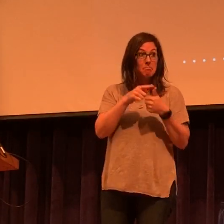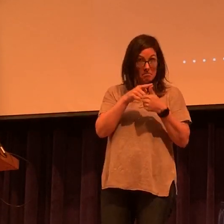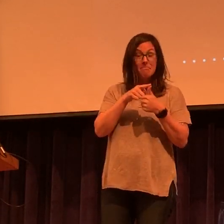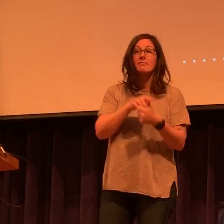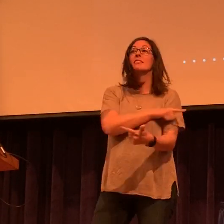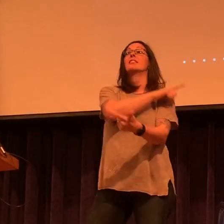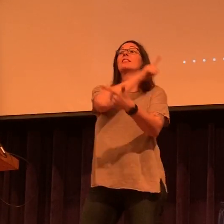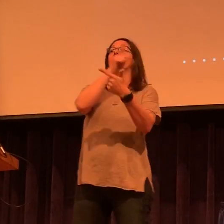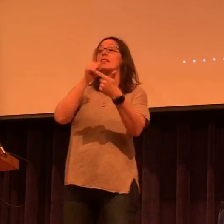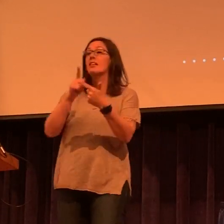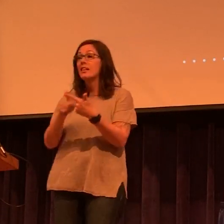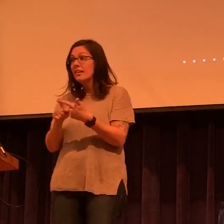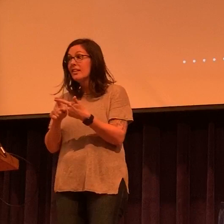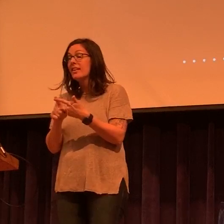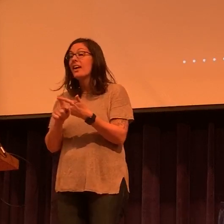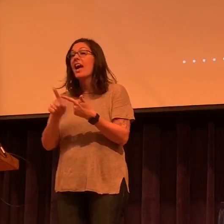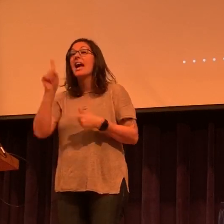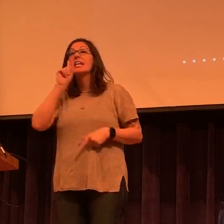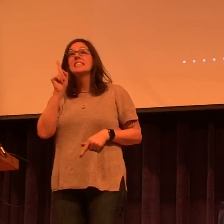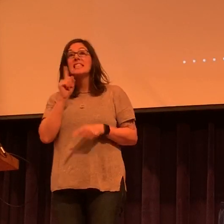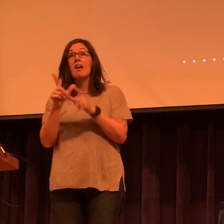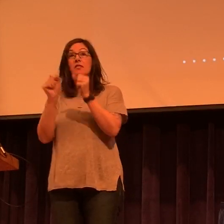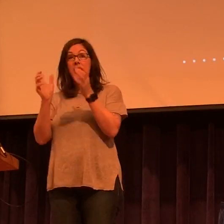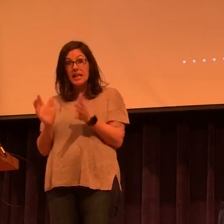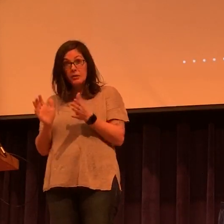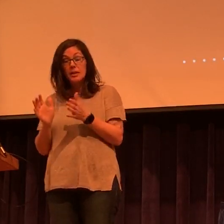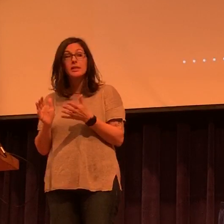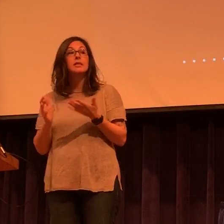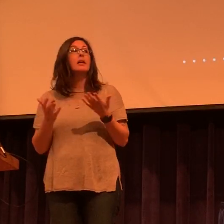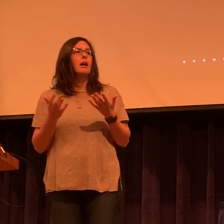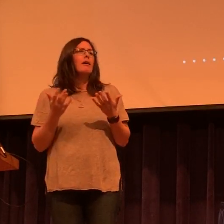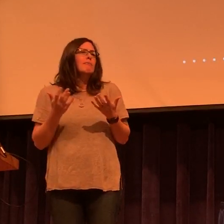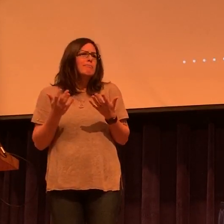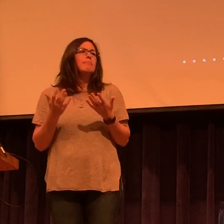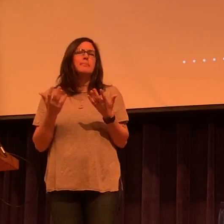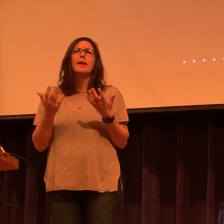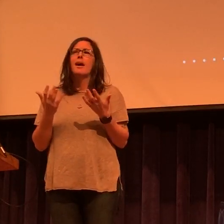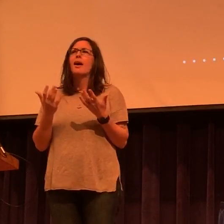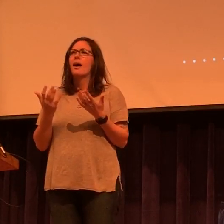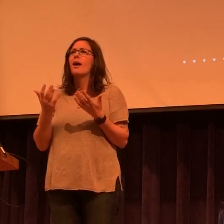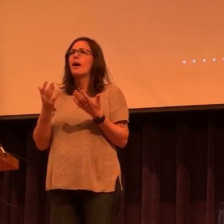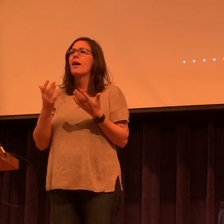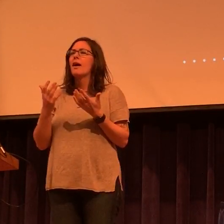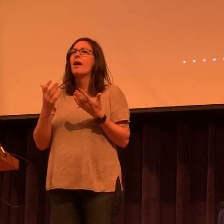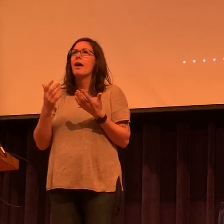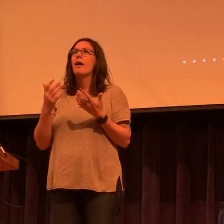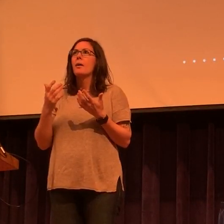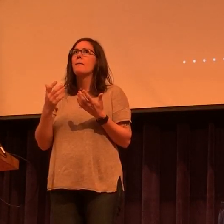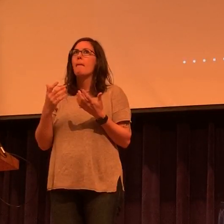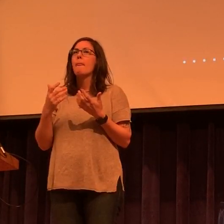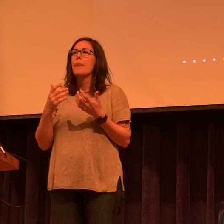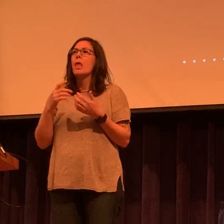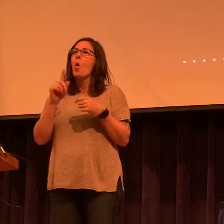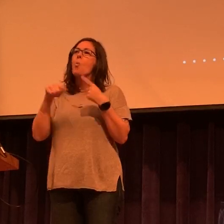I'm going to assume that everyone in the room agrees with me on that point, so I'll move to my next one. I'd like to discuss the inclusion of deaf linguists.